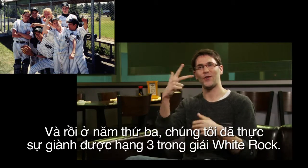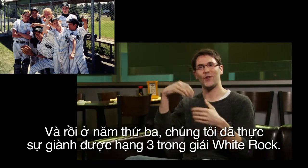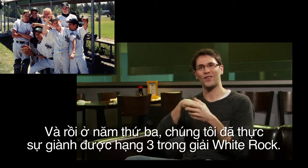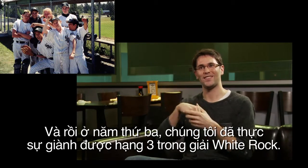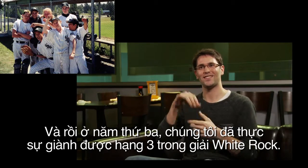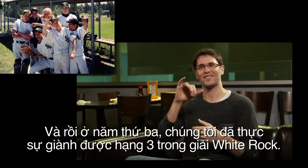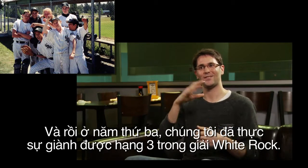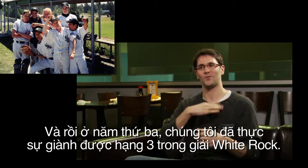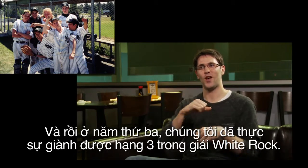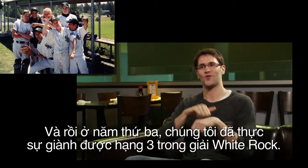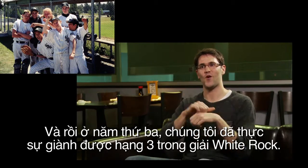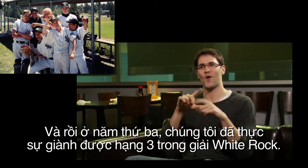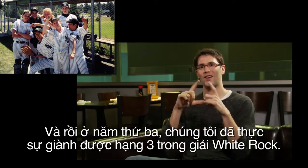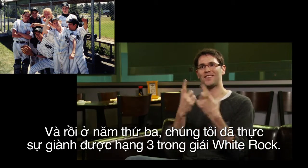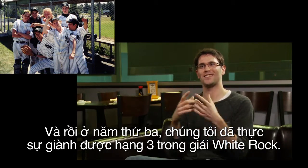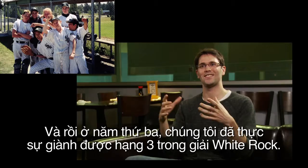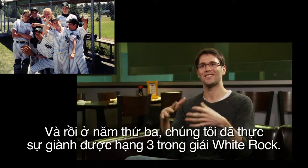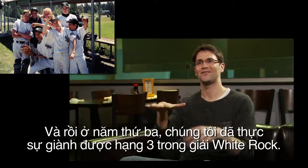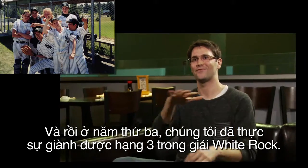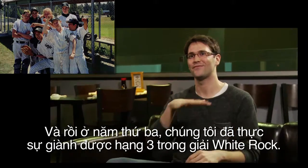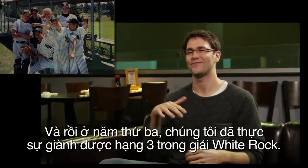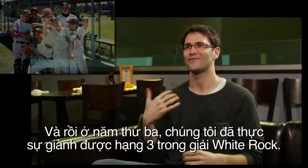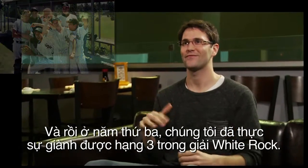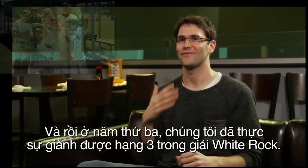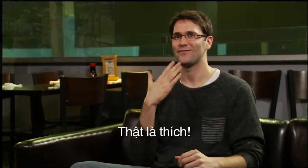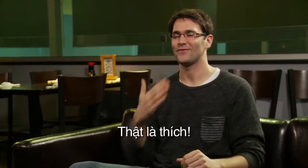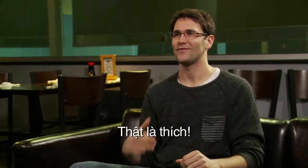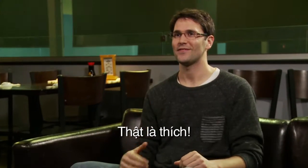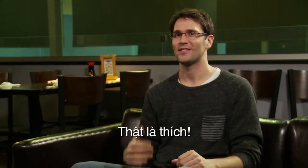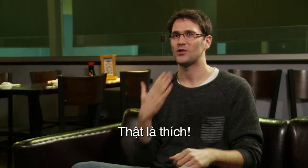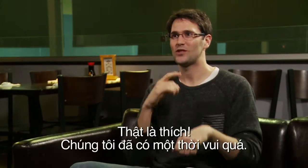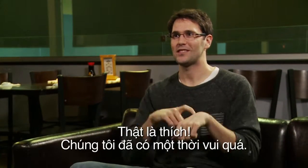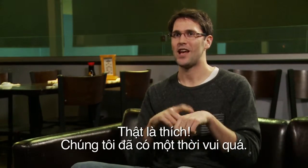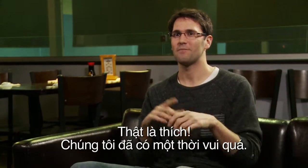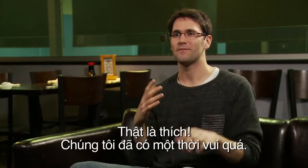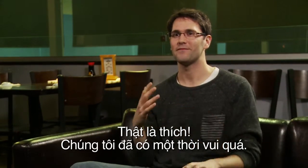came third in the White Rock League. It was great. We had such a good time.